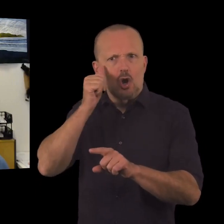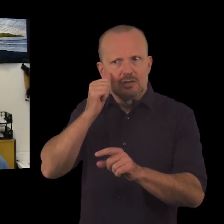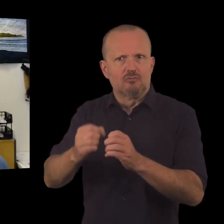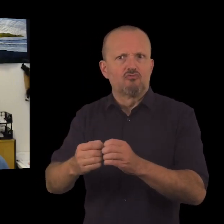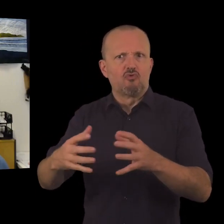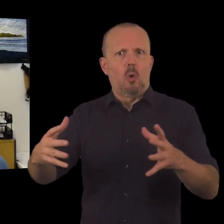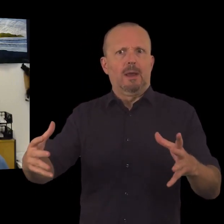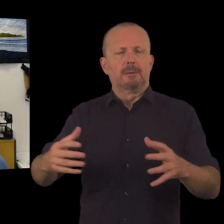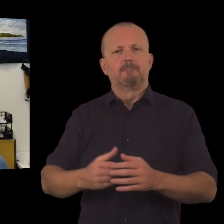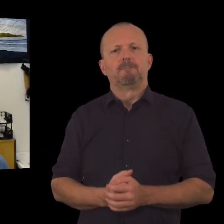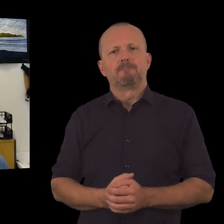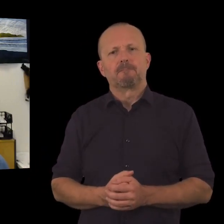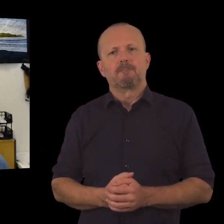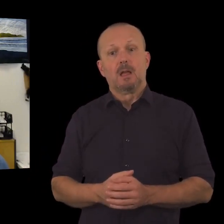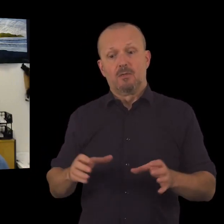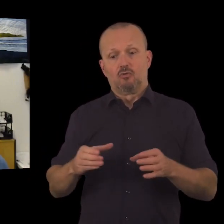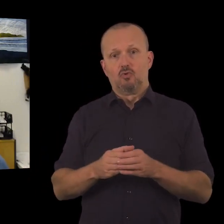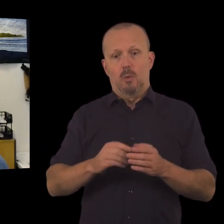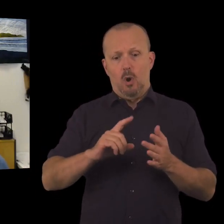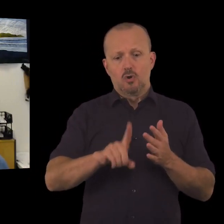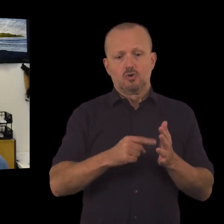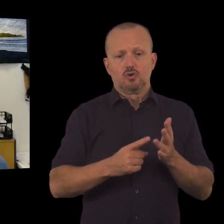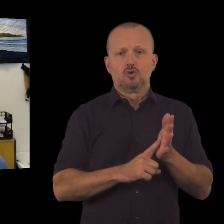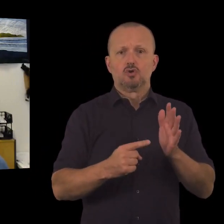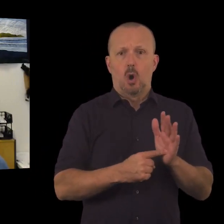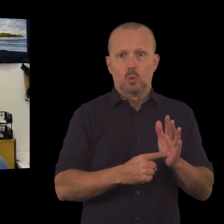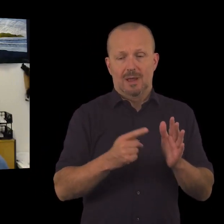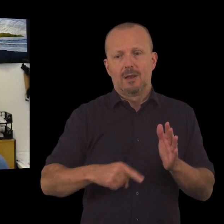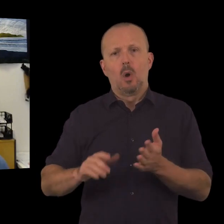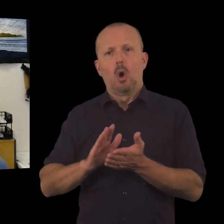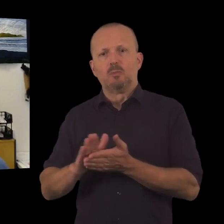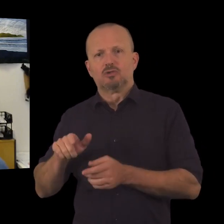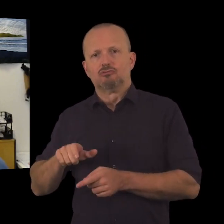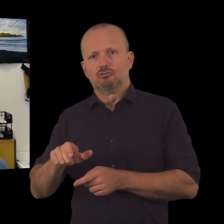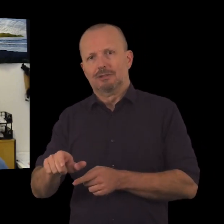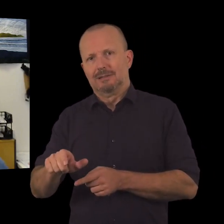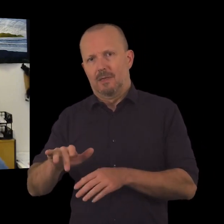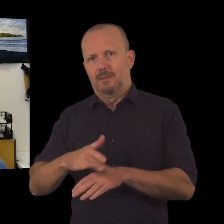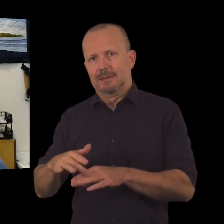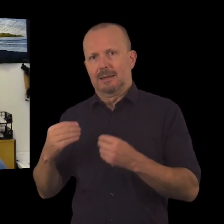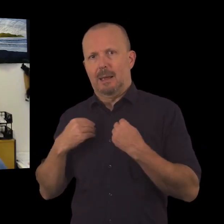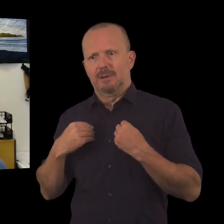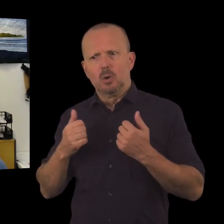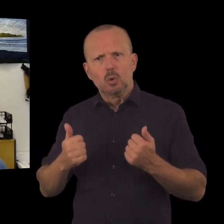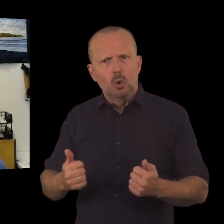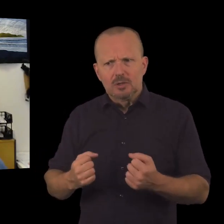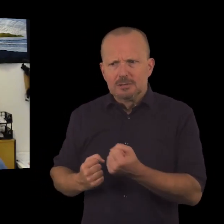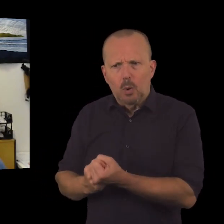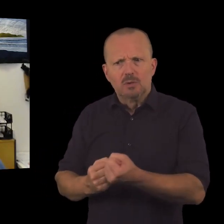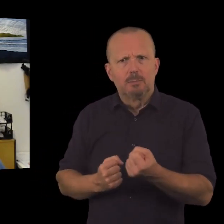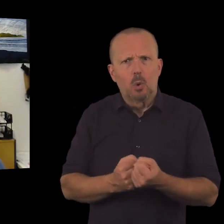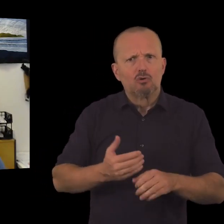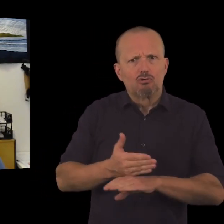awesome example we saw from Jolt and the Hobson Street Theatre Company of career development and remuneration